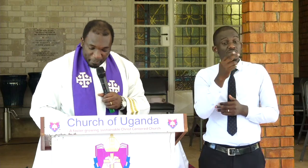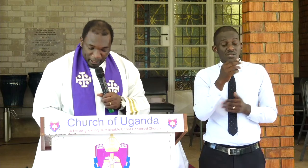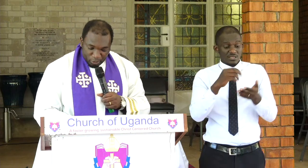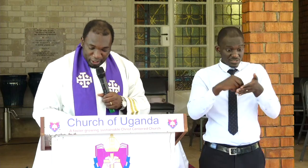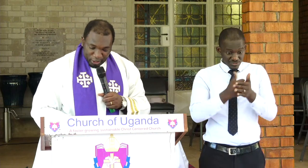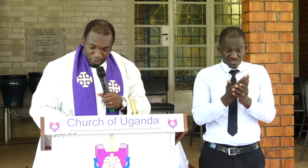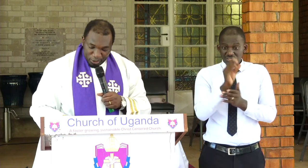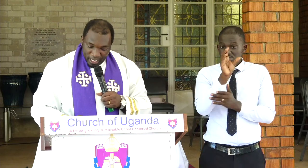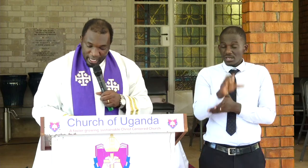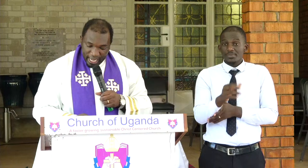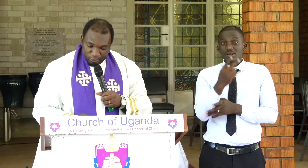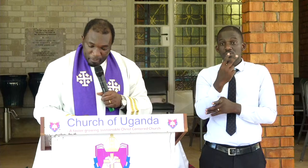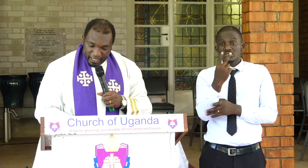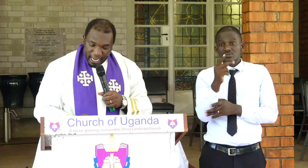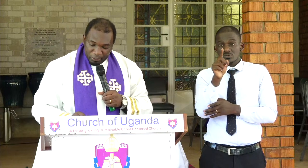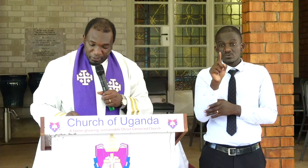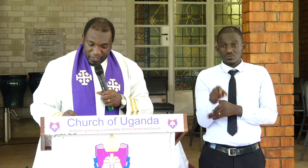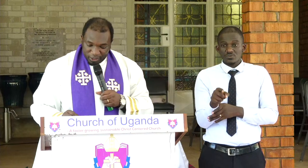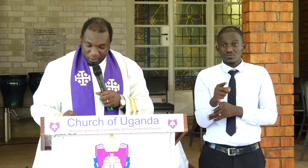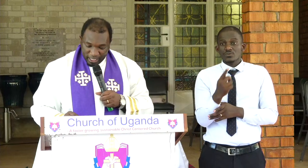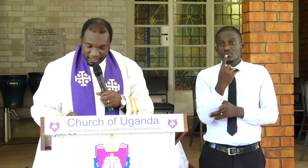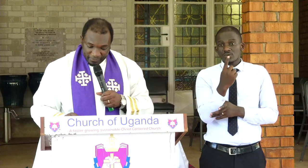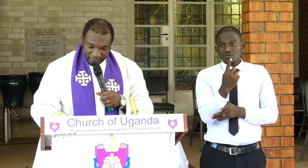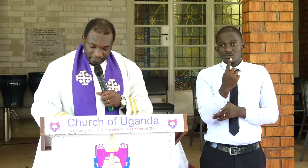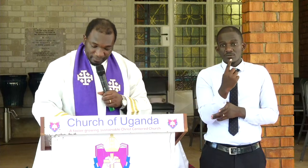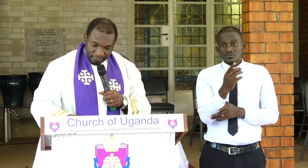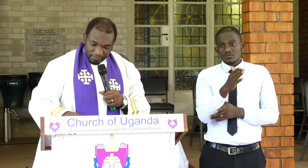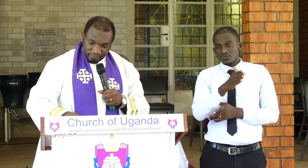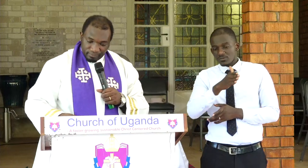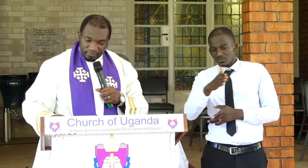Genesis chapter 22. And we began with verse what?